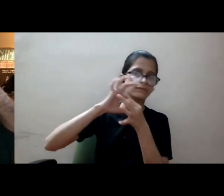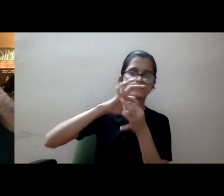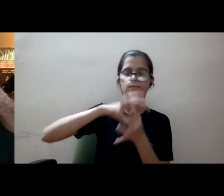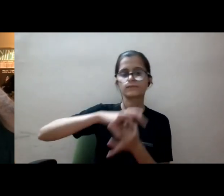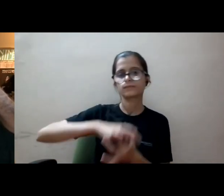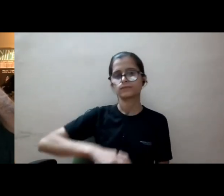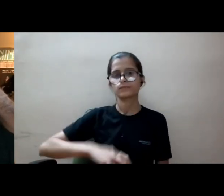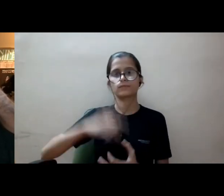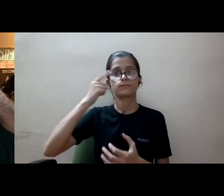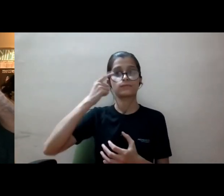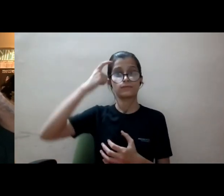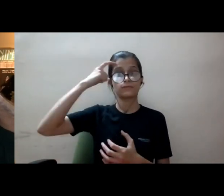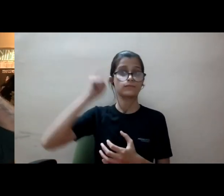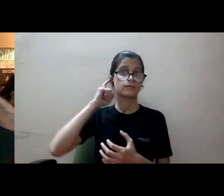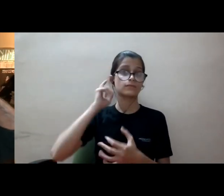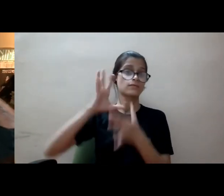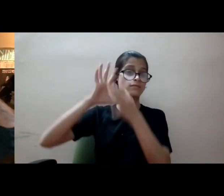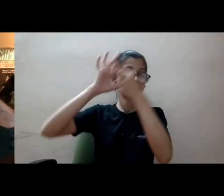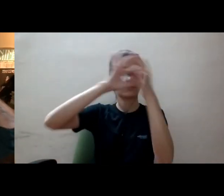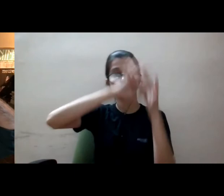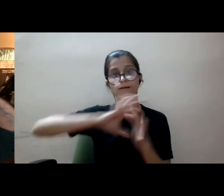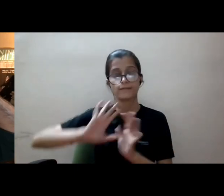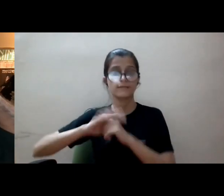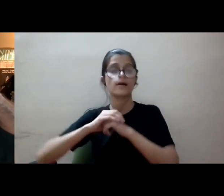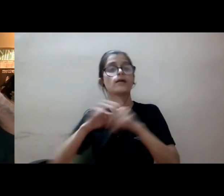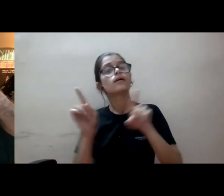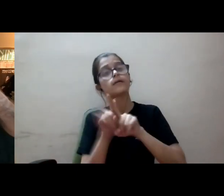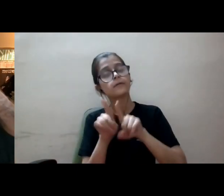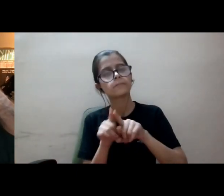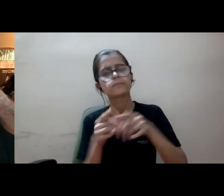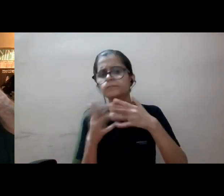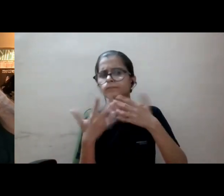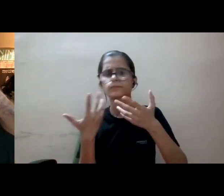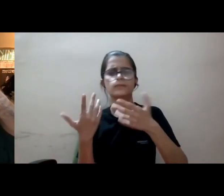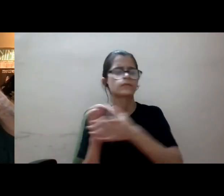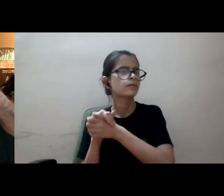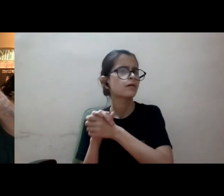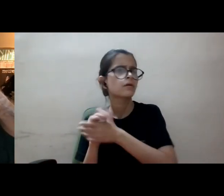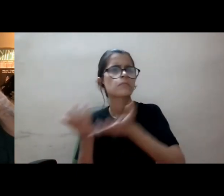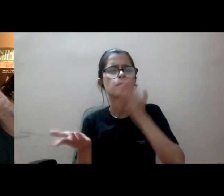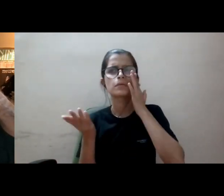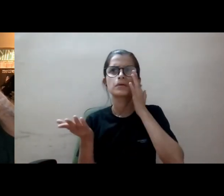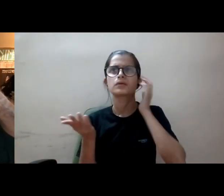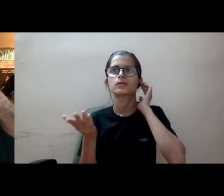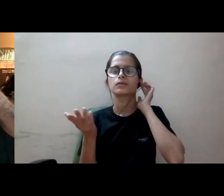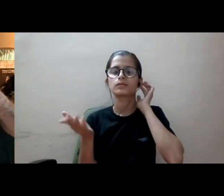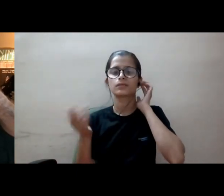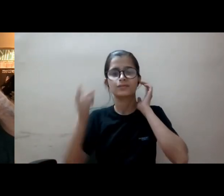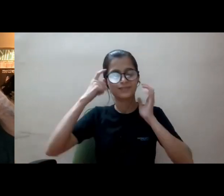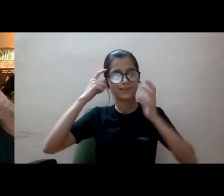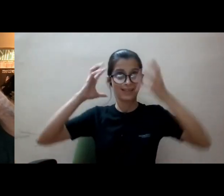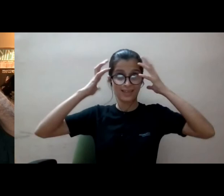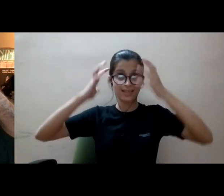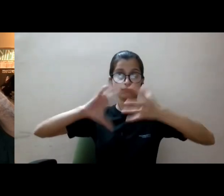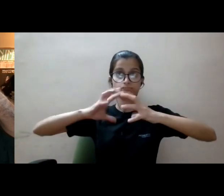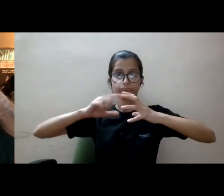Therefore, the answer to your question is your friend who is sighted doesn't hear what's going on. She's not using parts of her brain,